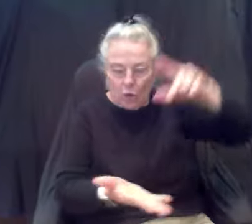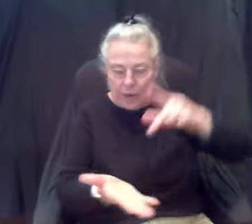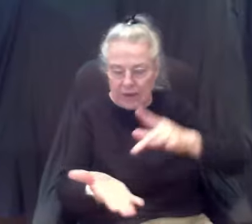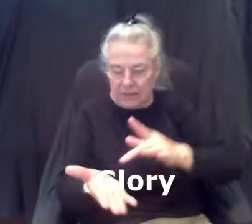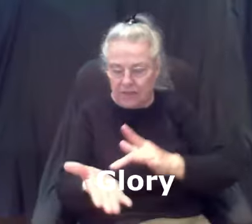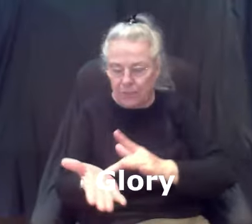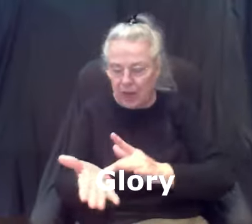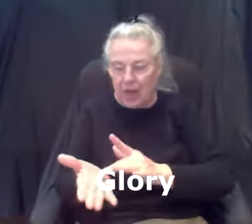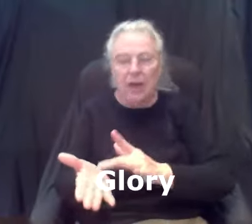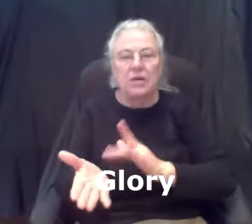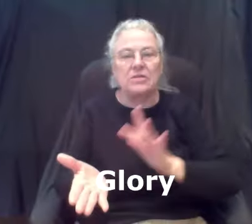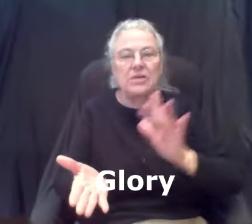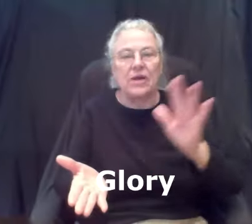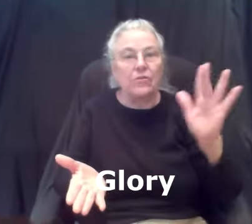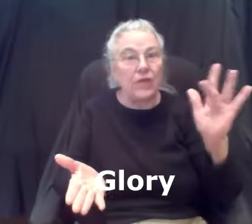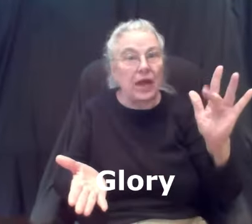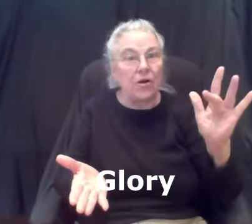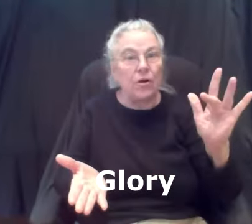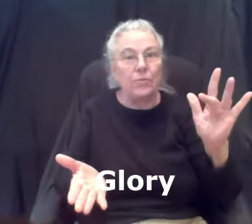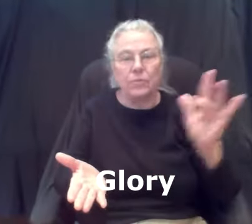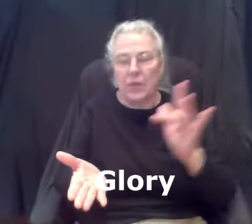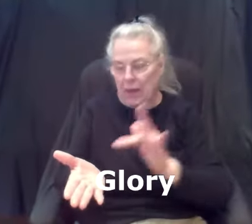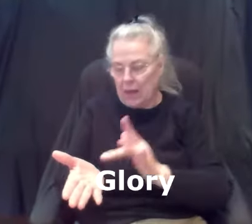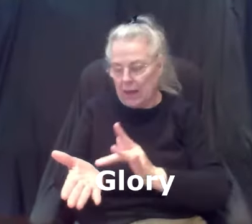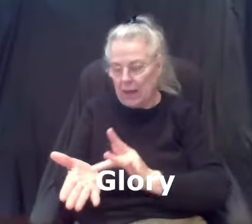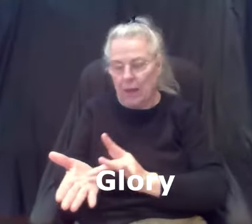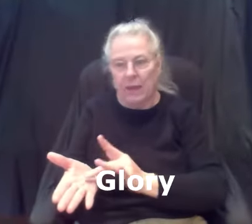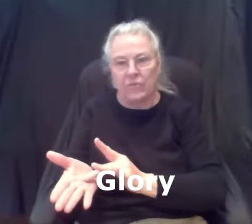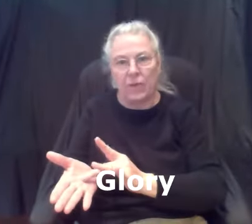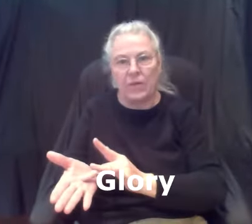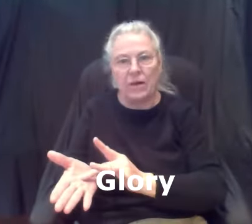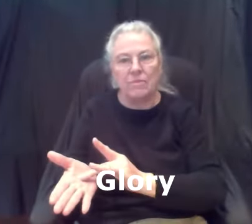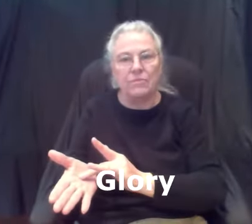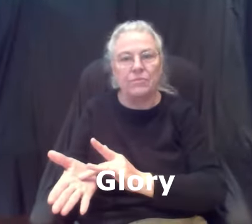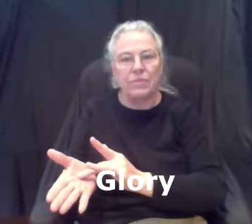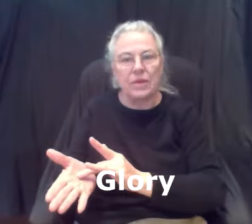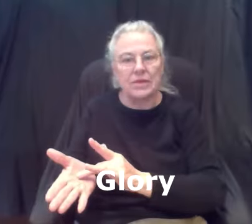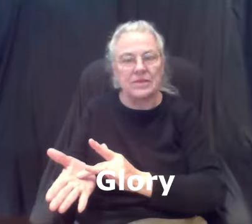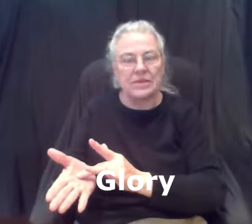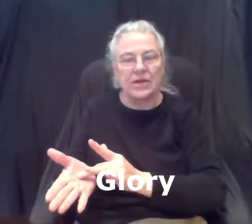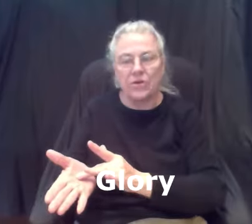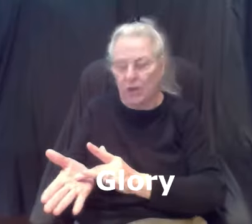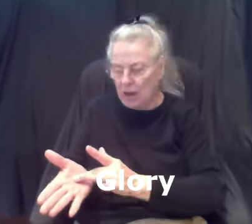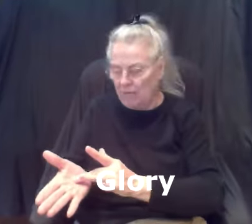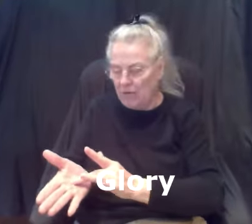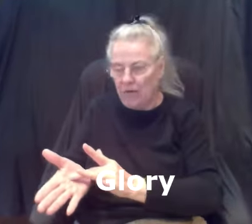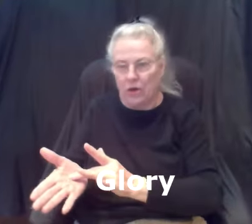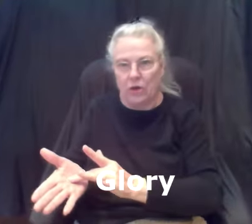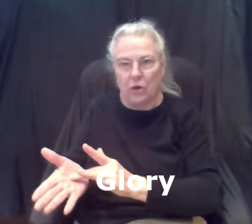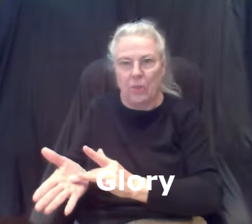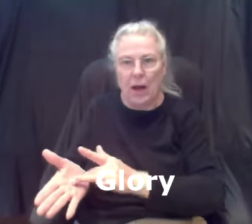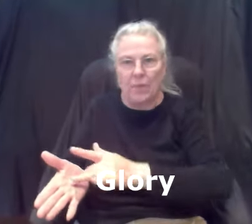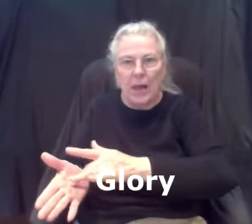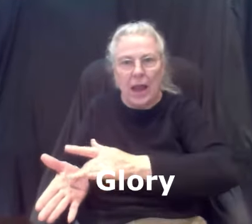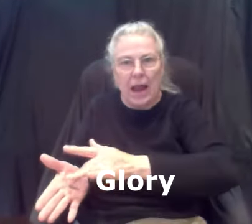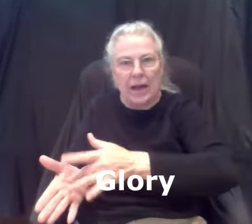Glorious, center finger coming from the center of your palm, and let